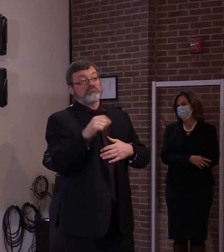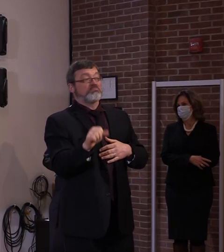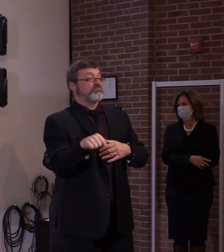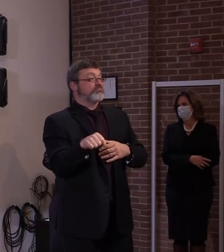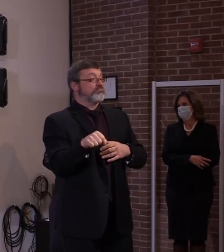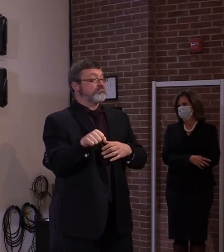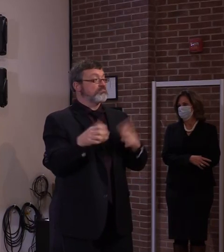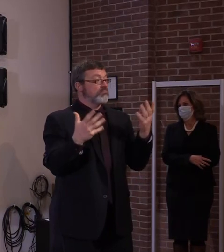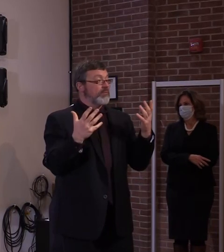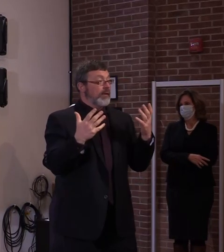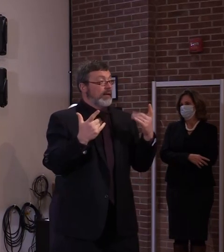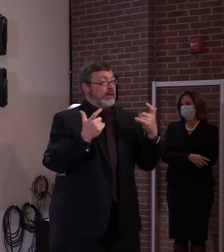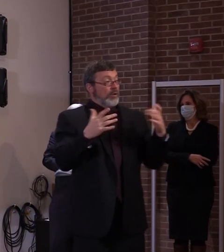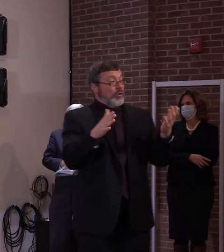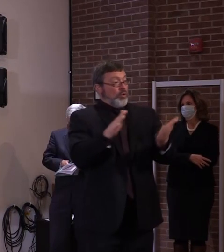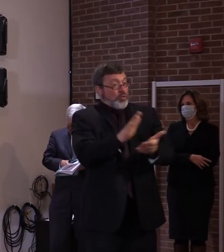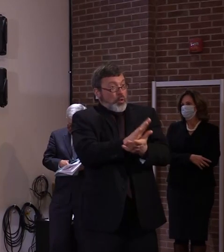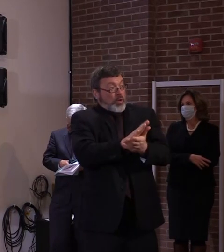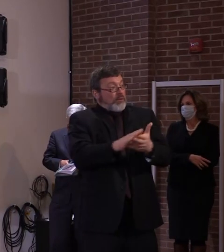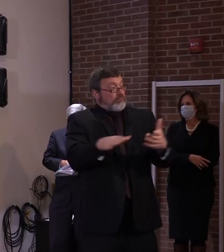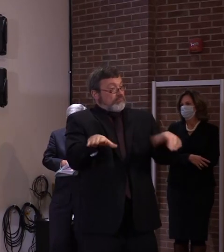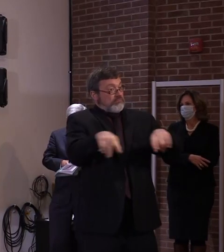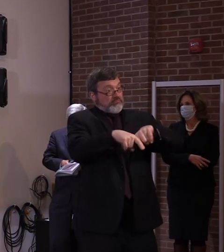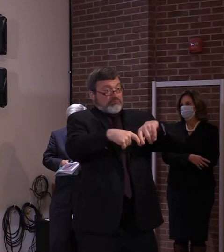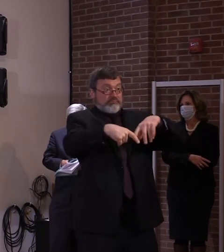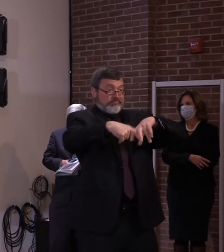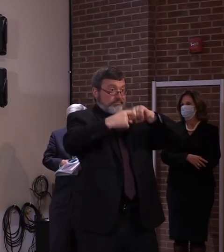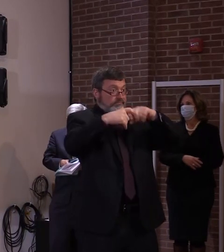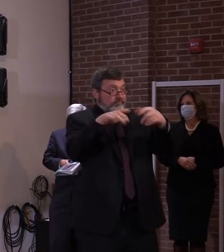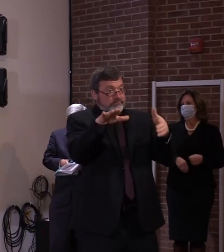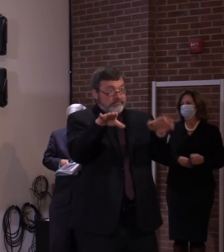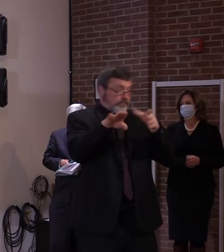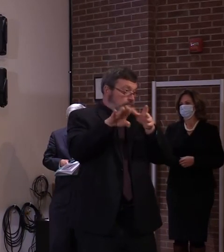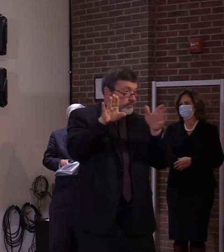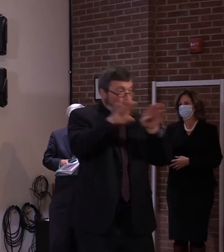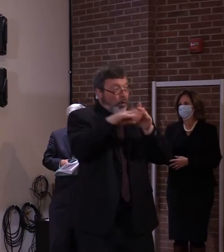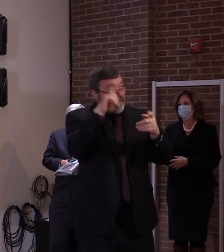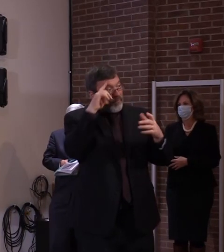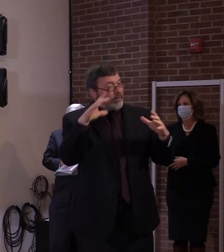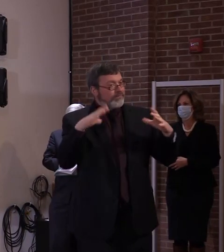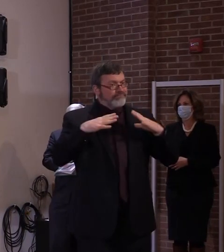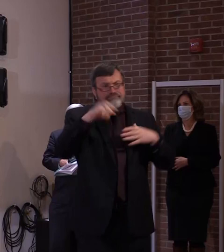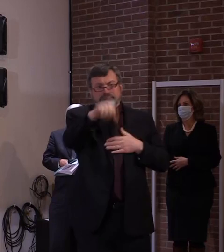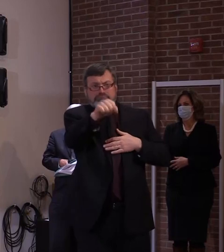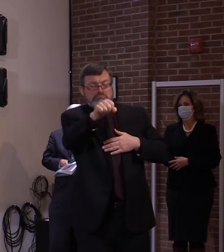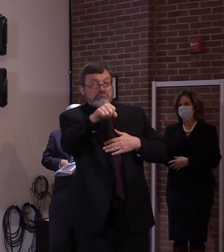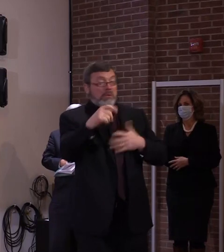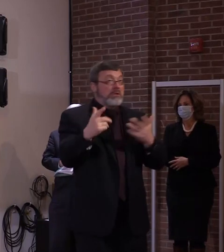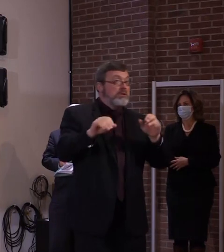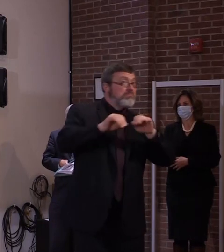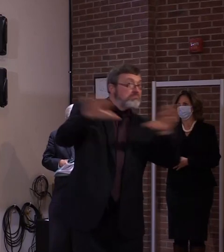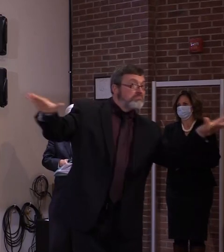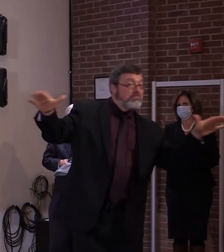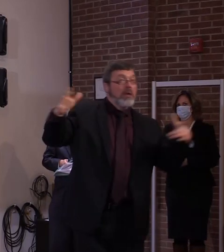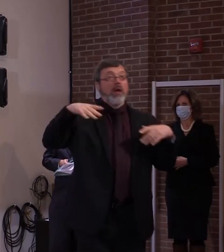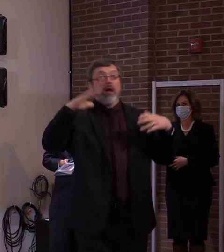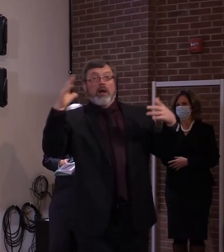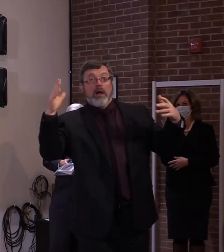down for the holiday. Everyone needs a break. And, you know, the schools are representative of the levels of contagion in their community.